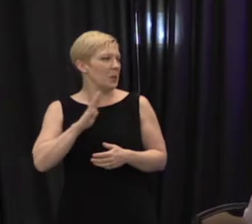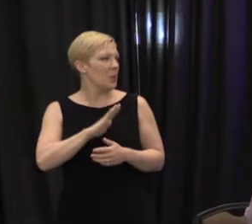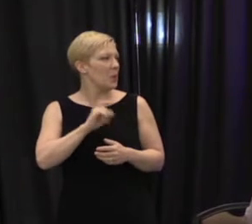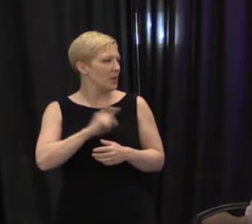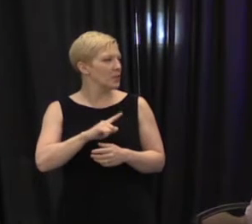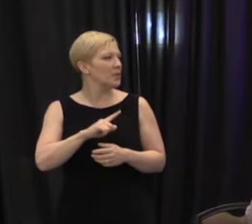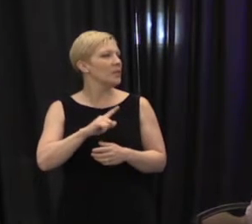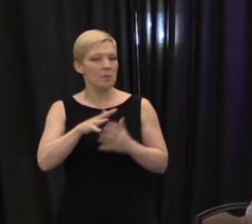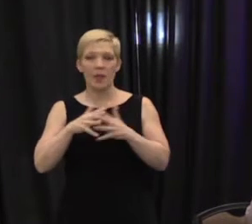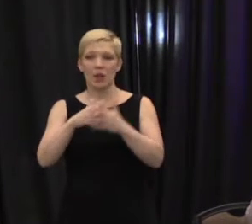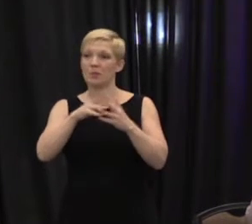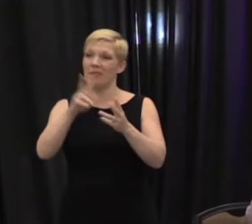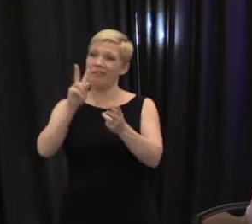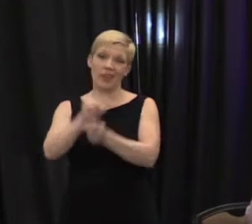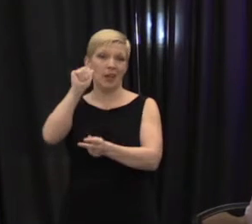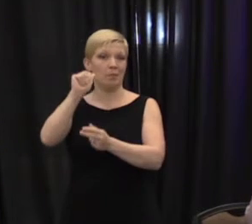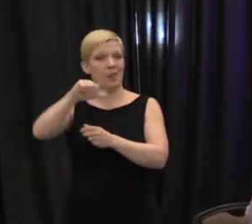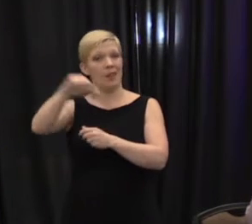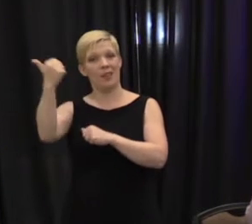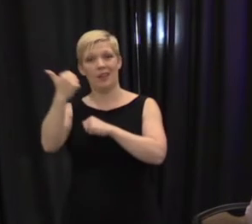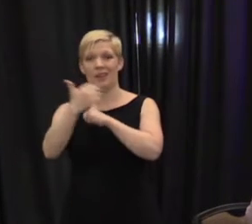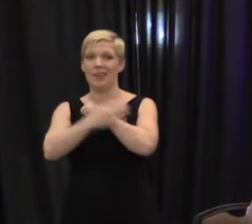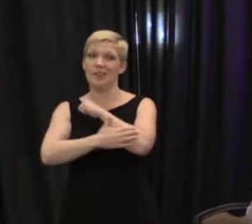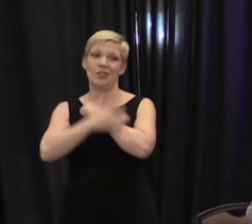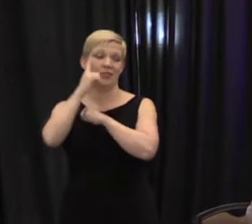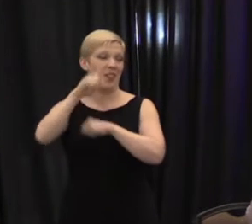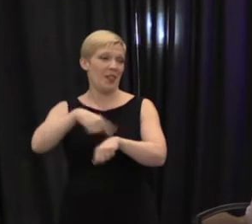has been fucking up countries for a long time.